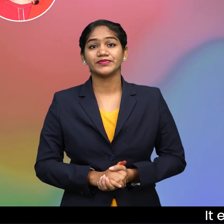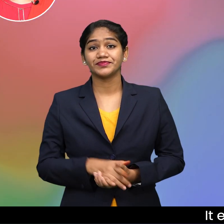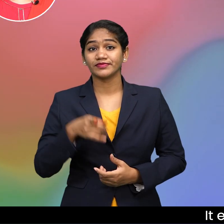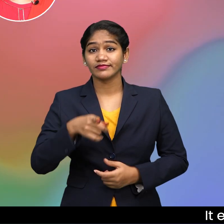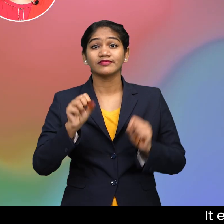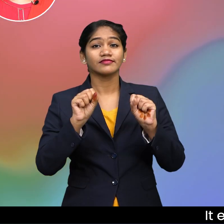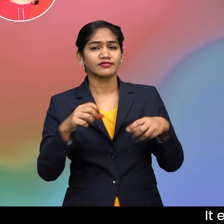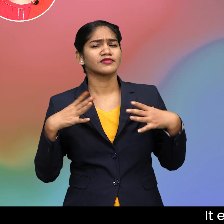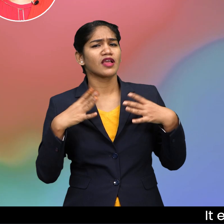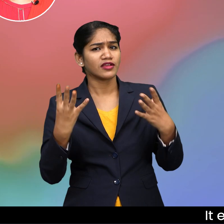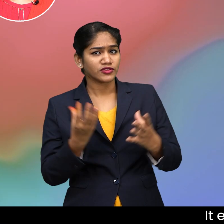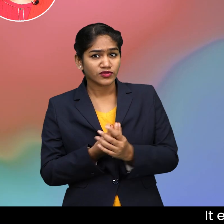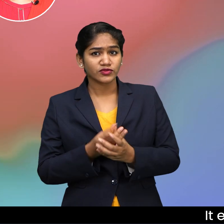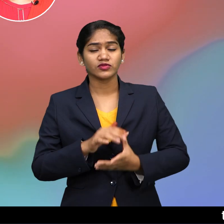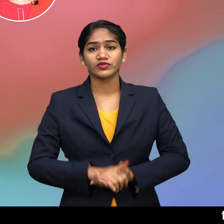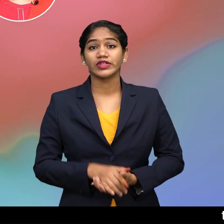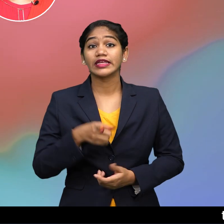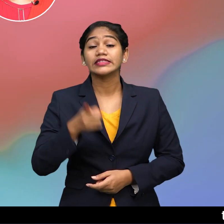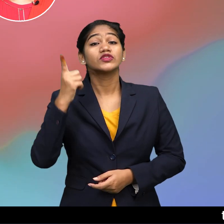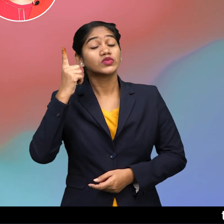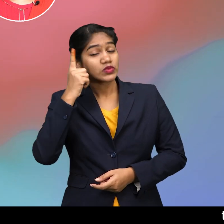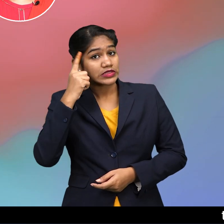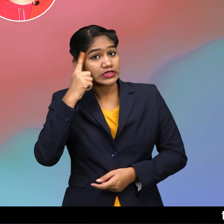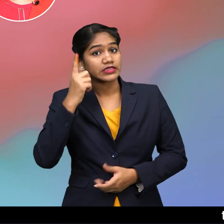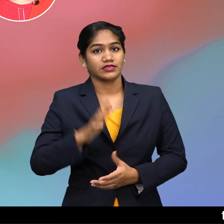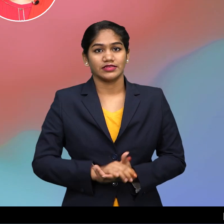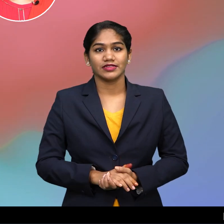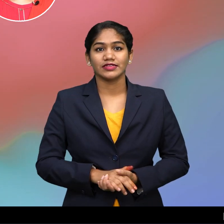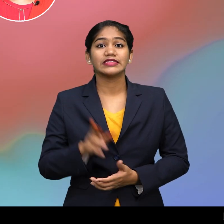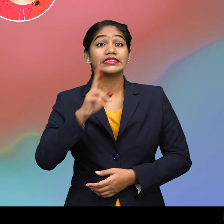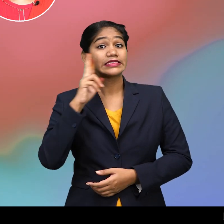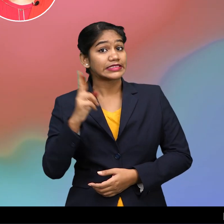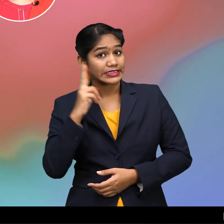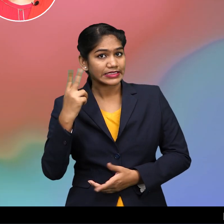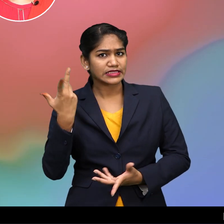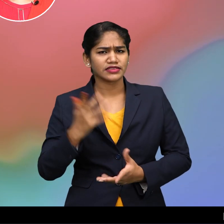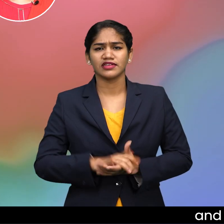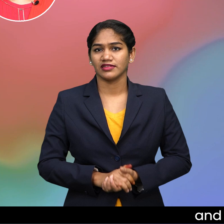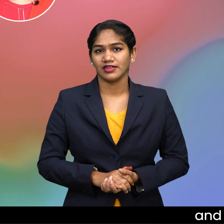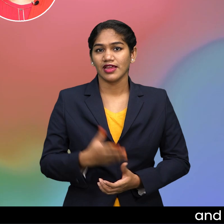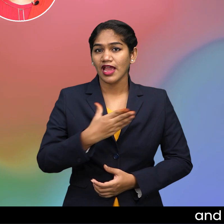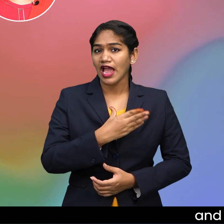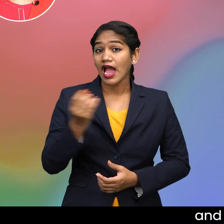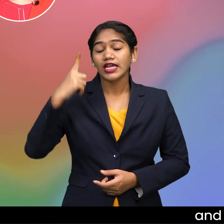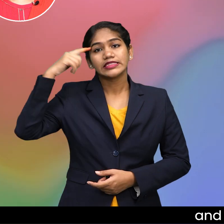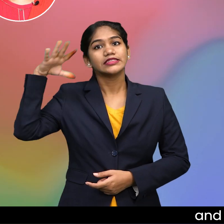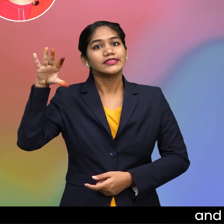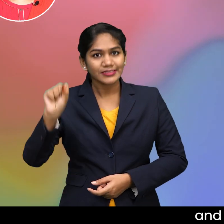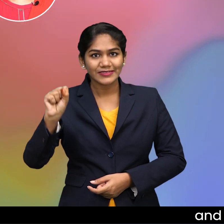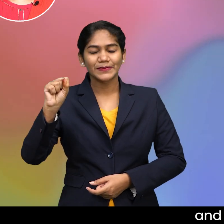It enables us to think, reason and